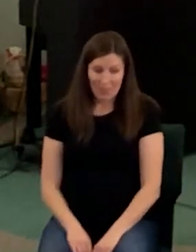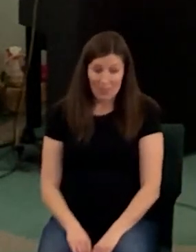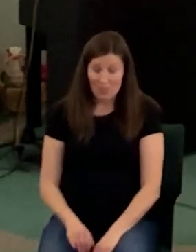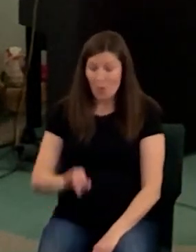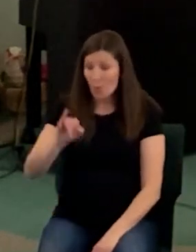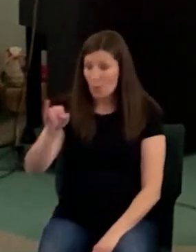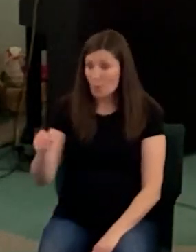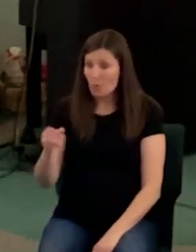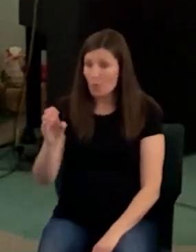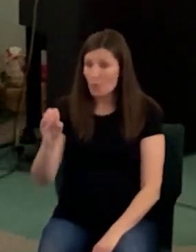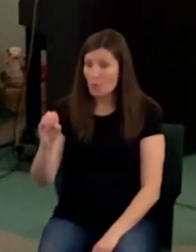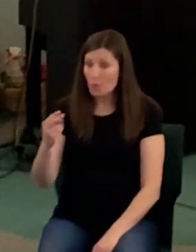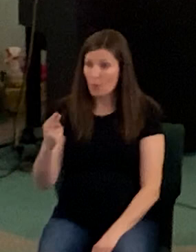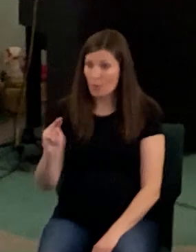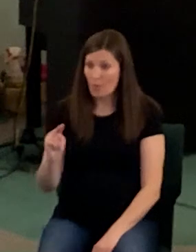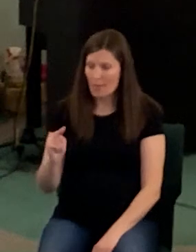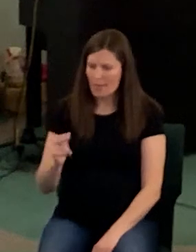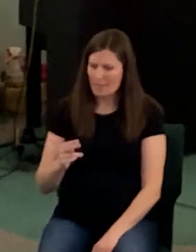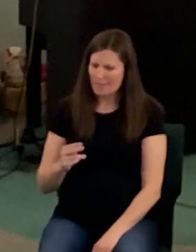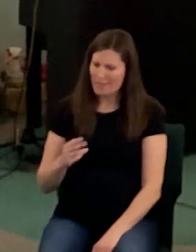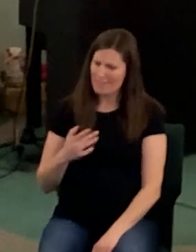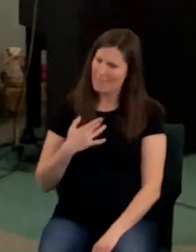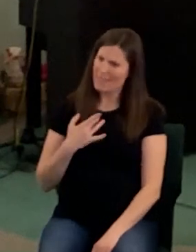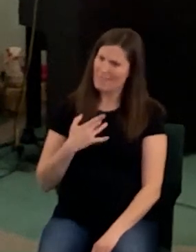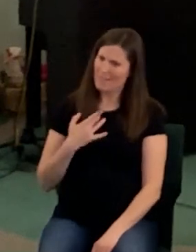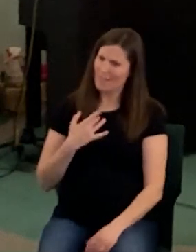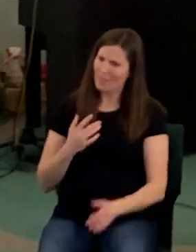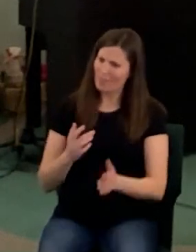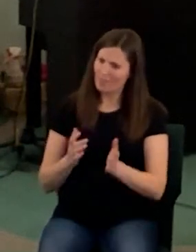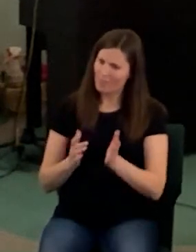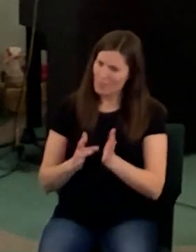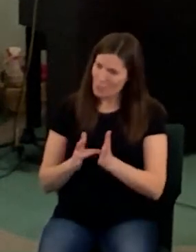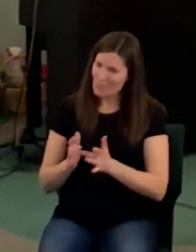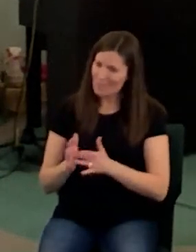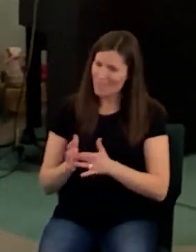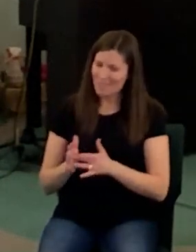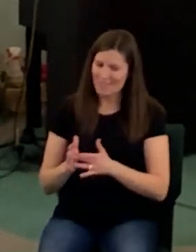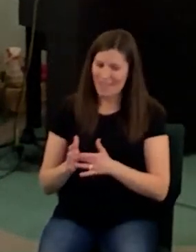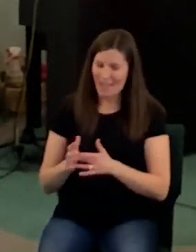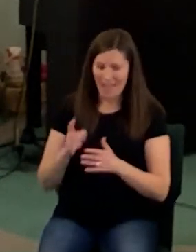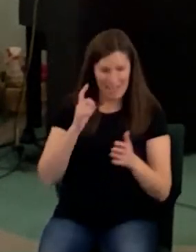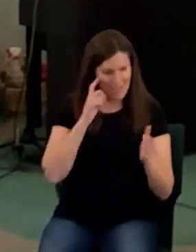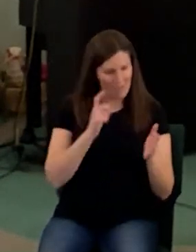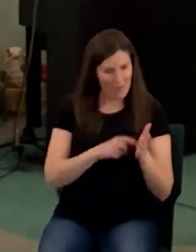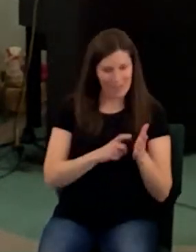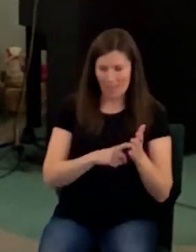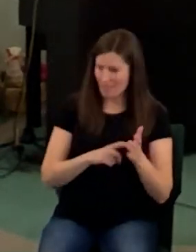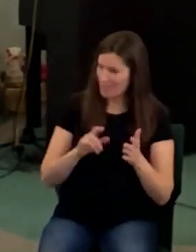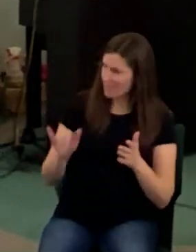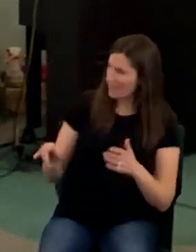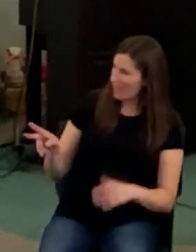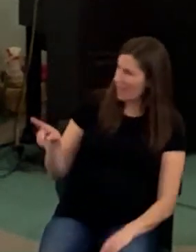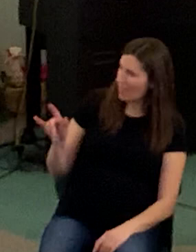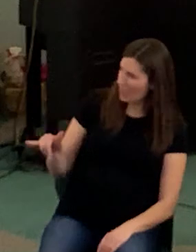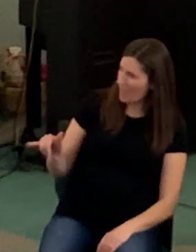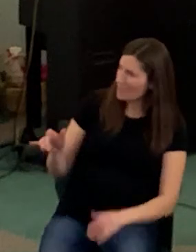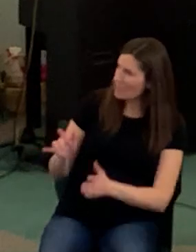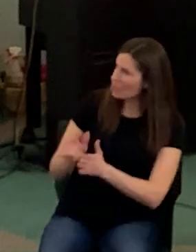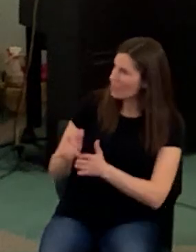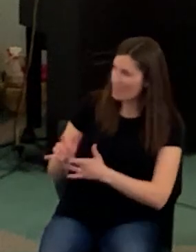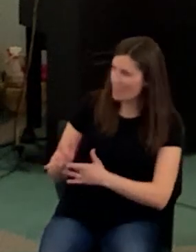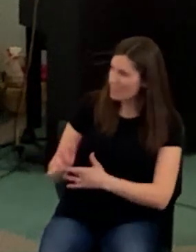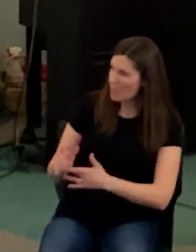John is sensitive to Jesus, and he's sensitive to spiritual things, and he recognizes this must be Jesus that makes this